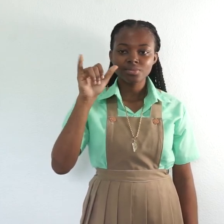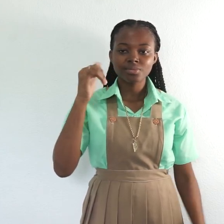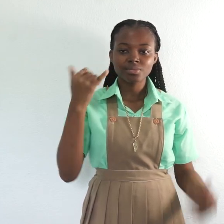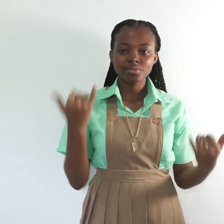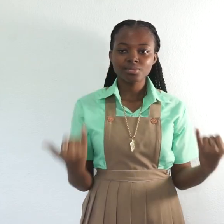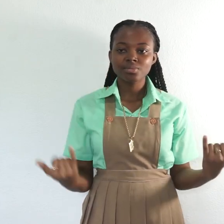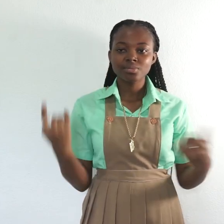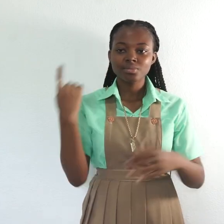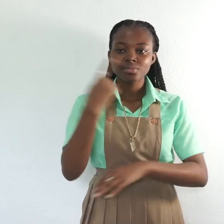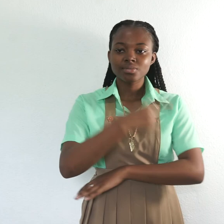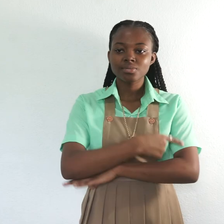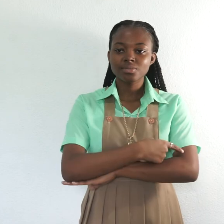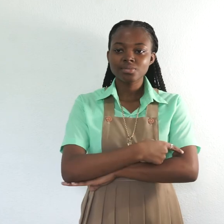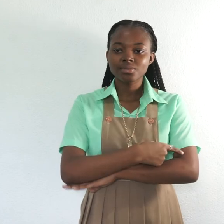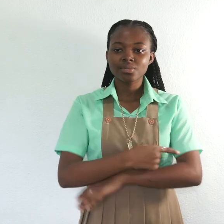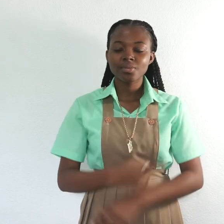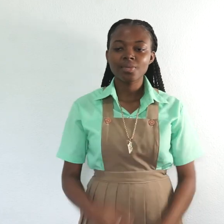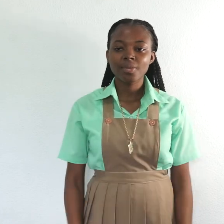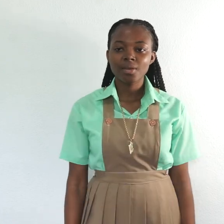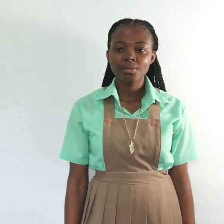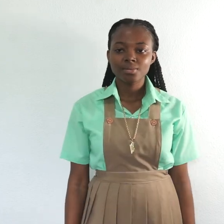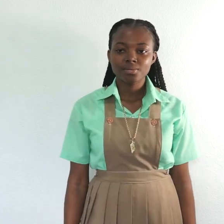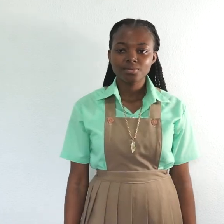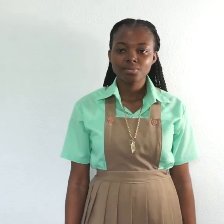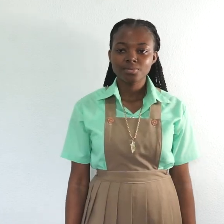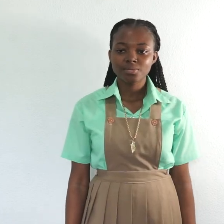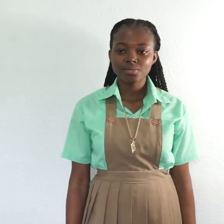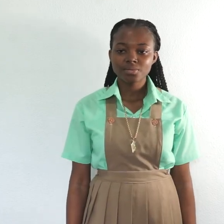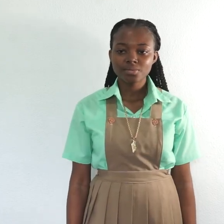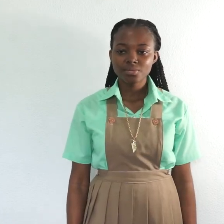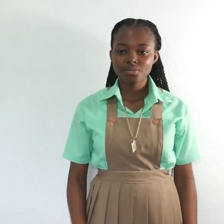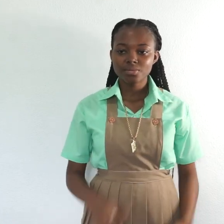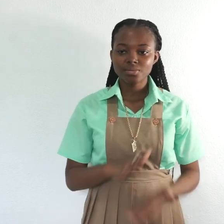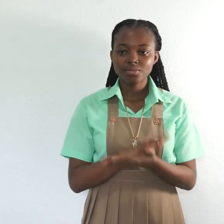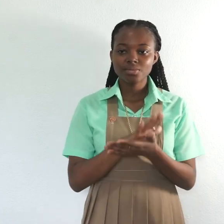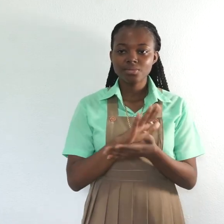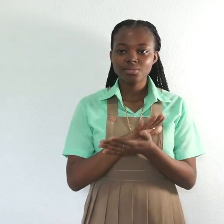Today Today School School